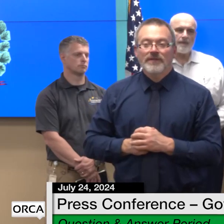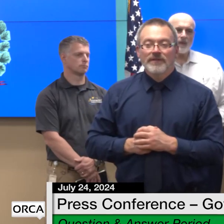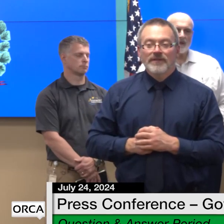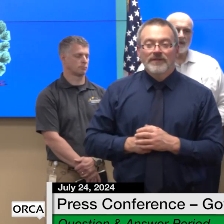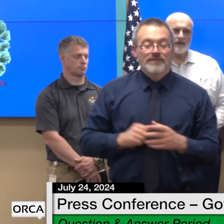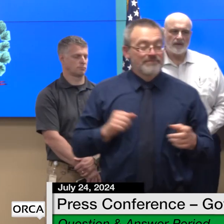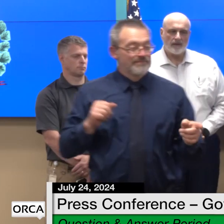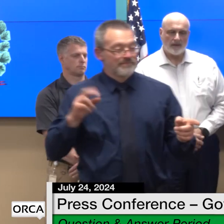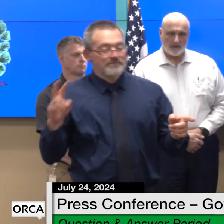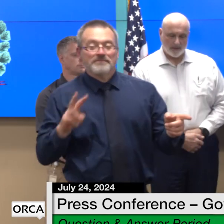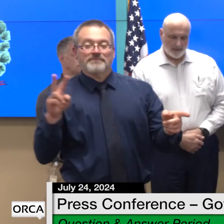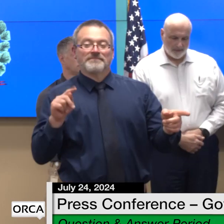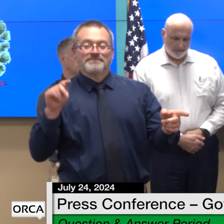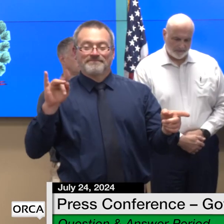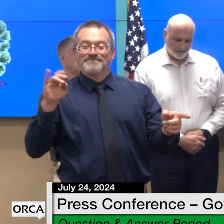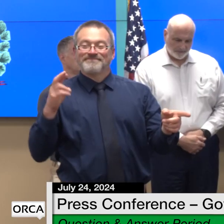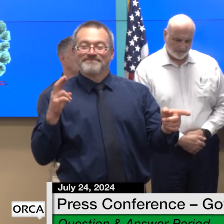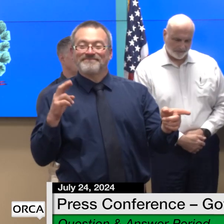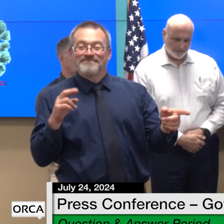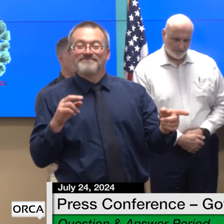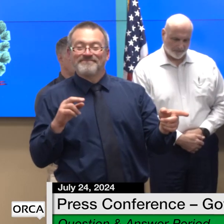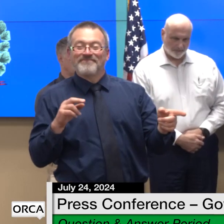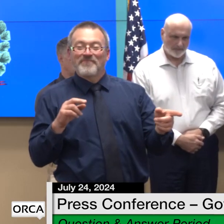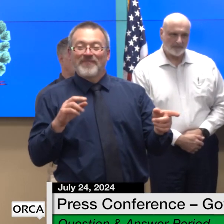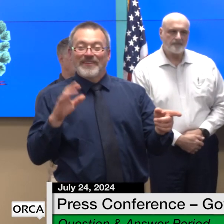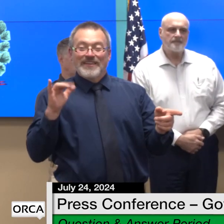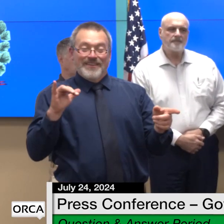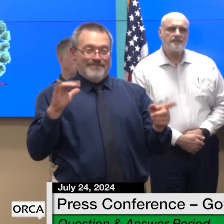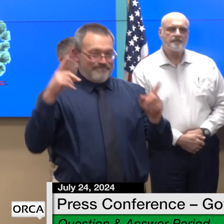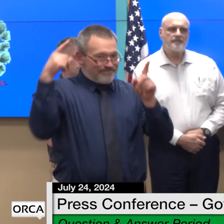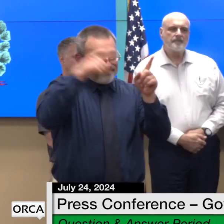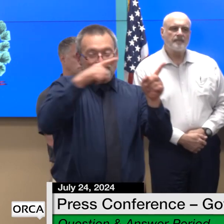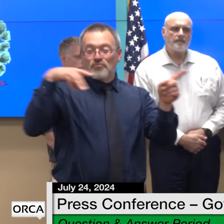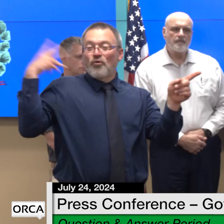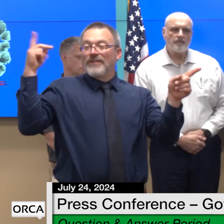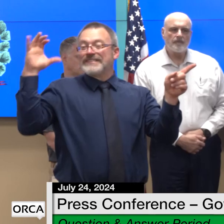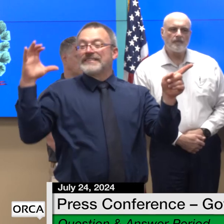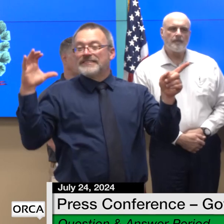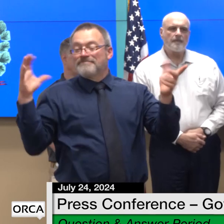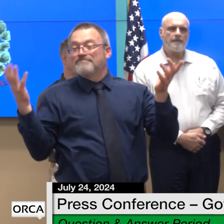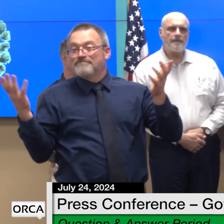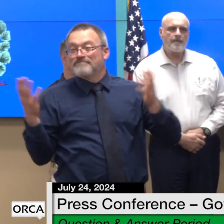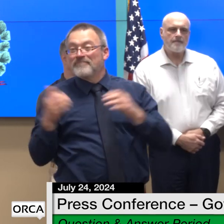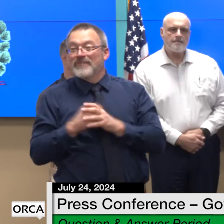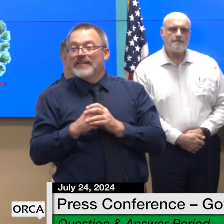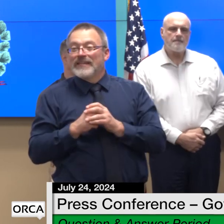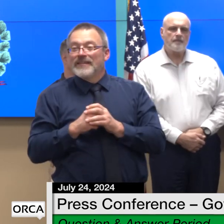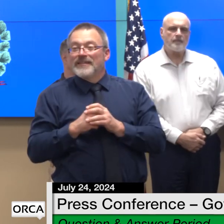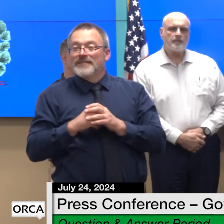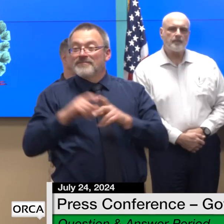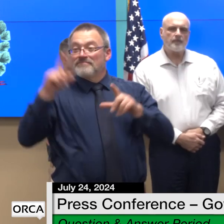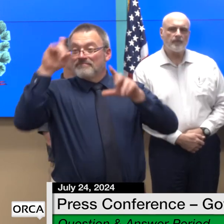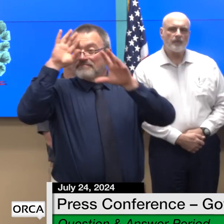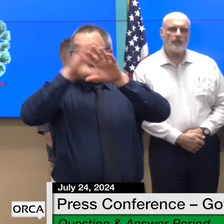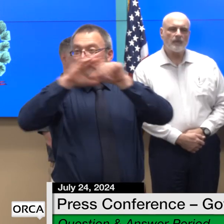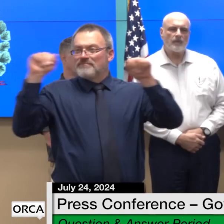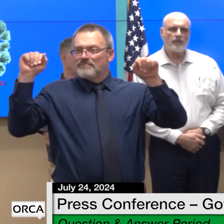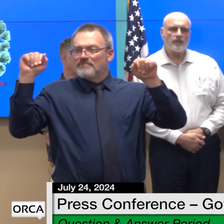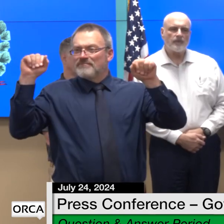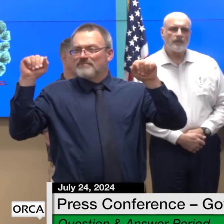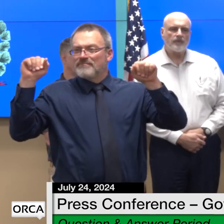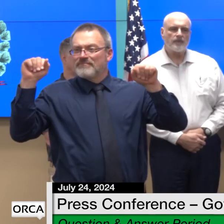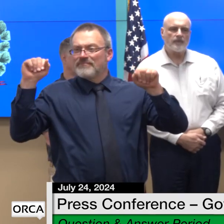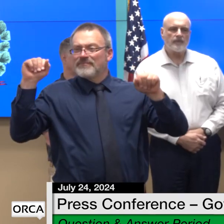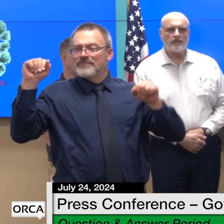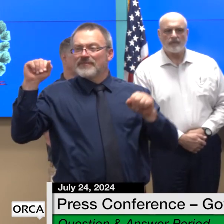Speaking of Washington, Israel Prime Minister Netanyahu is going to be making his address to Congress.